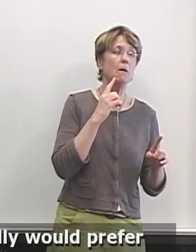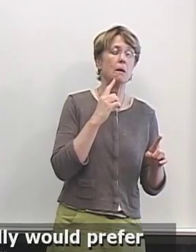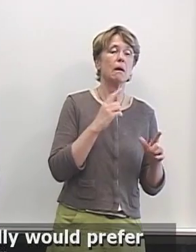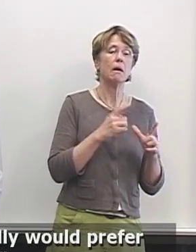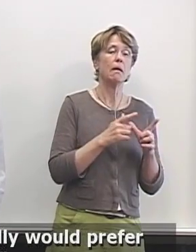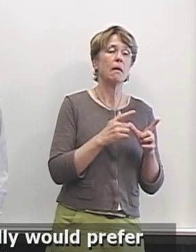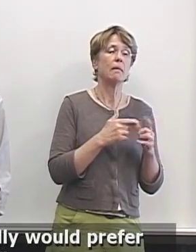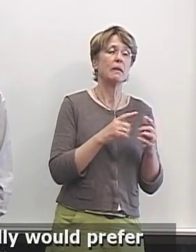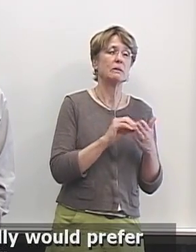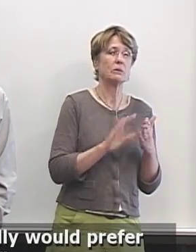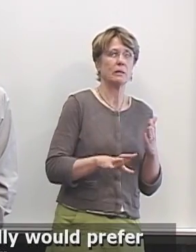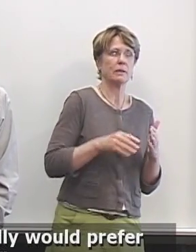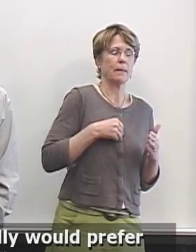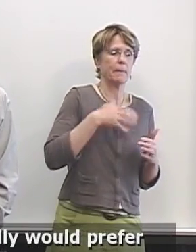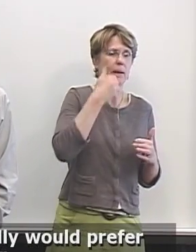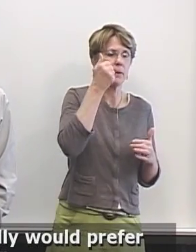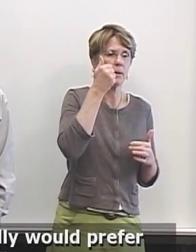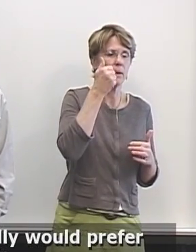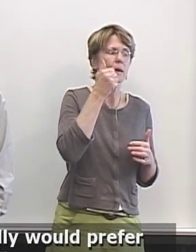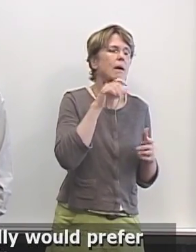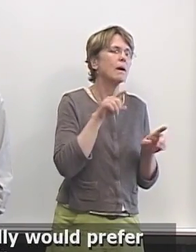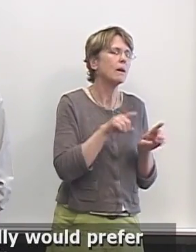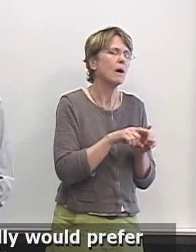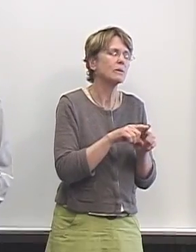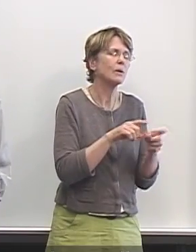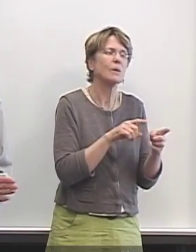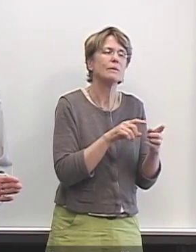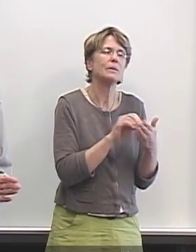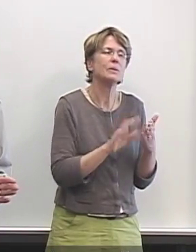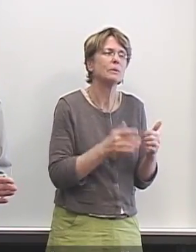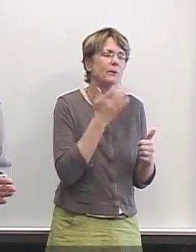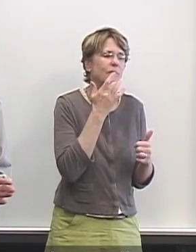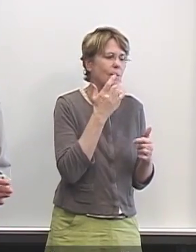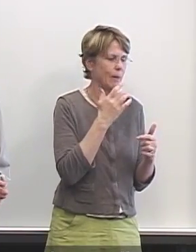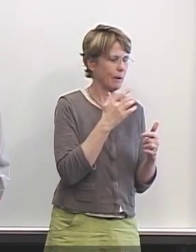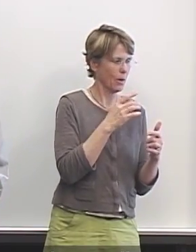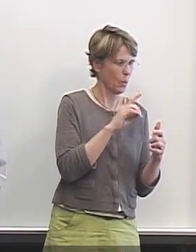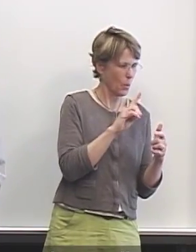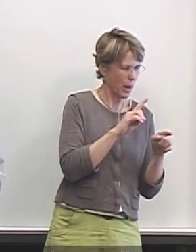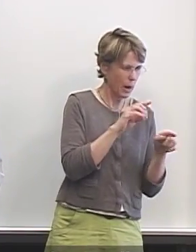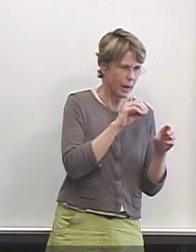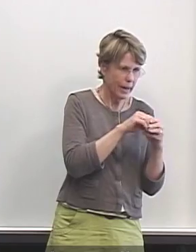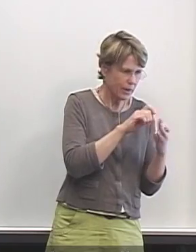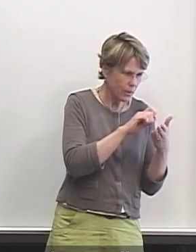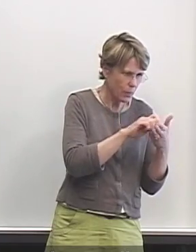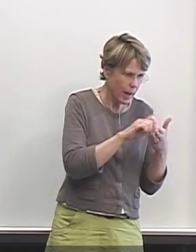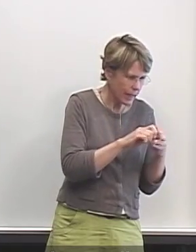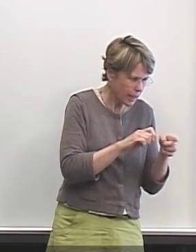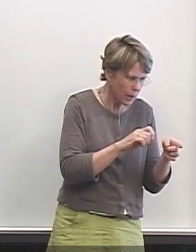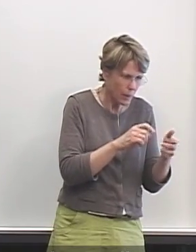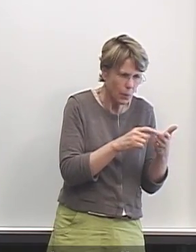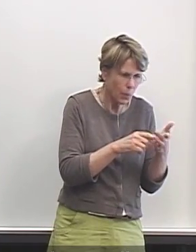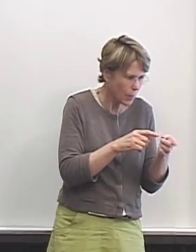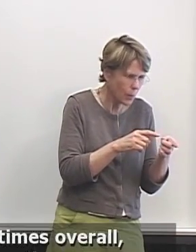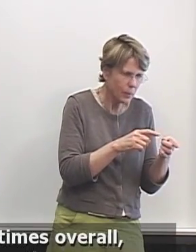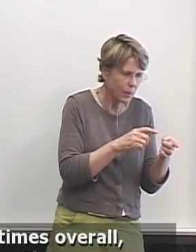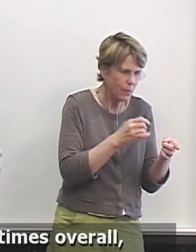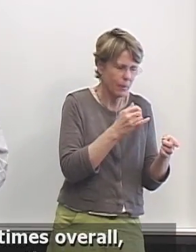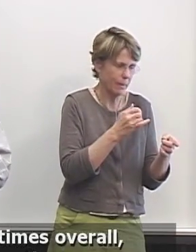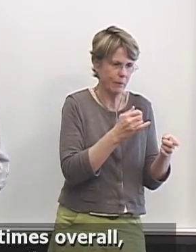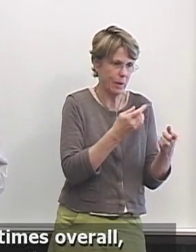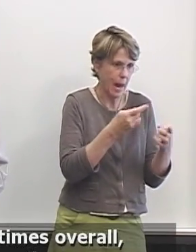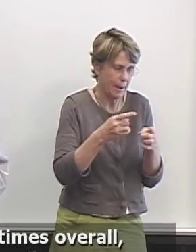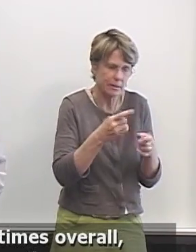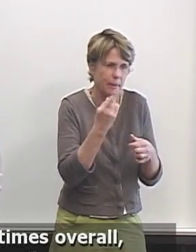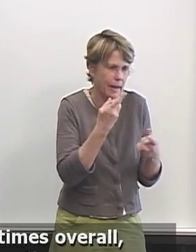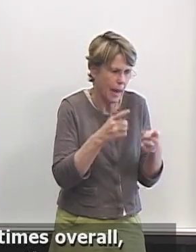Students really would prefer text-specific comments rather than general, overall. Well, sometimes